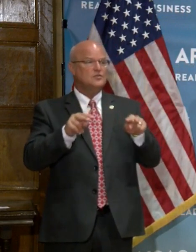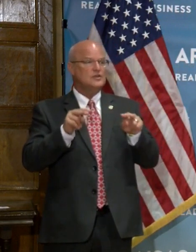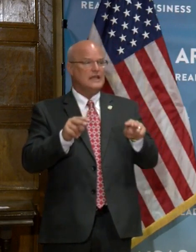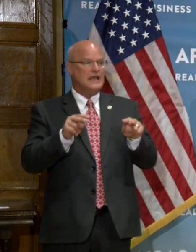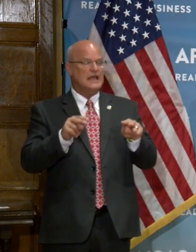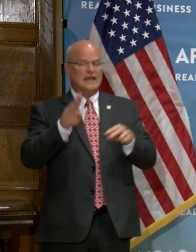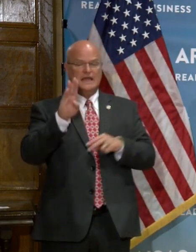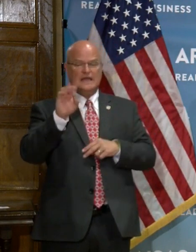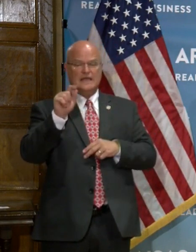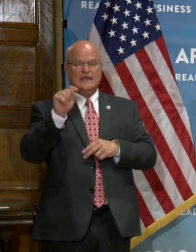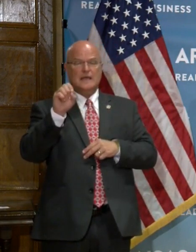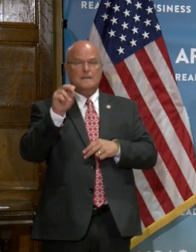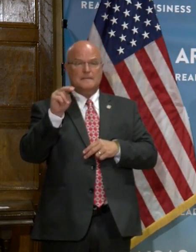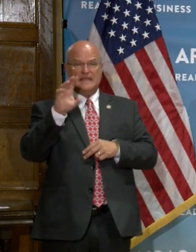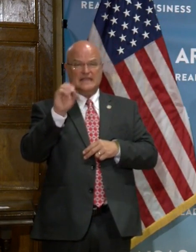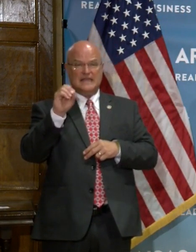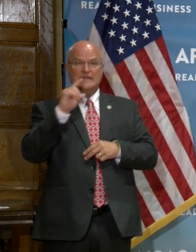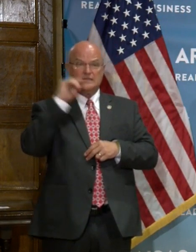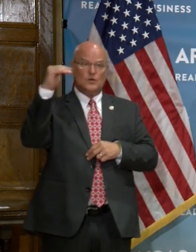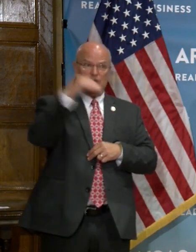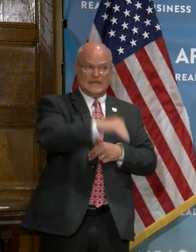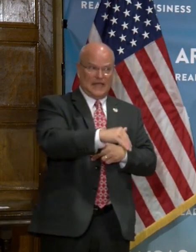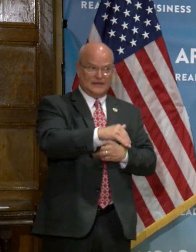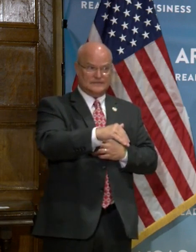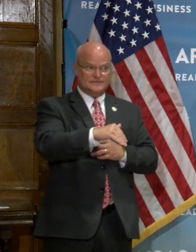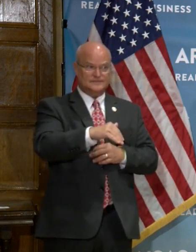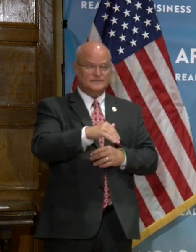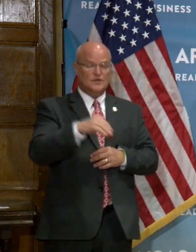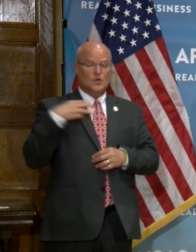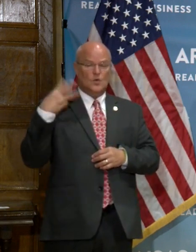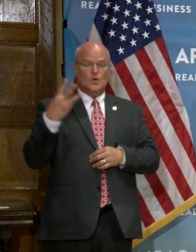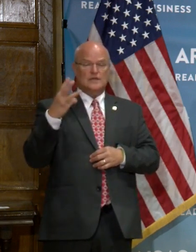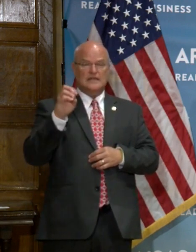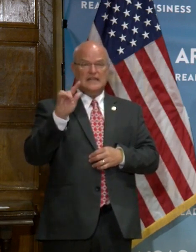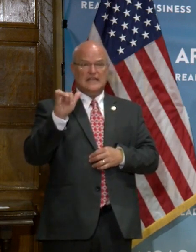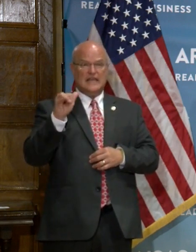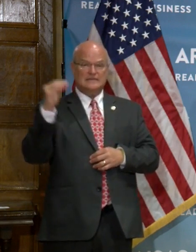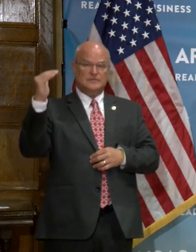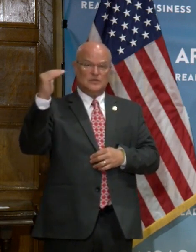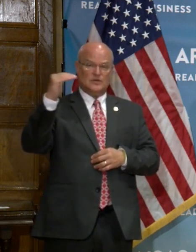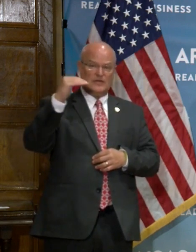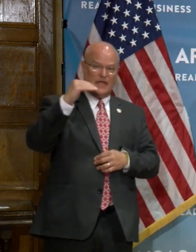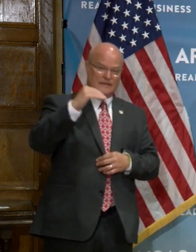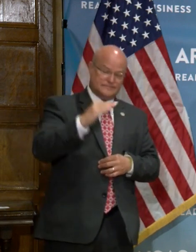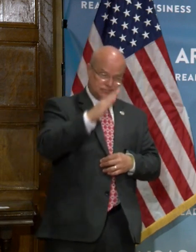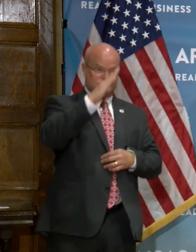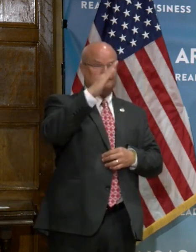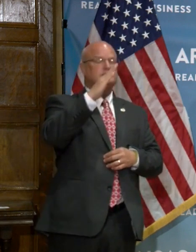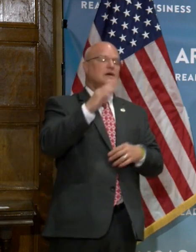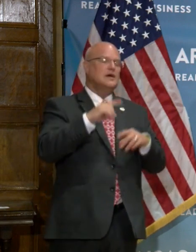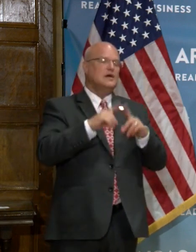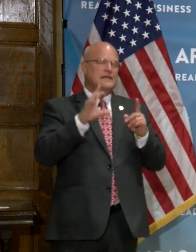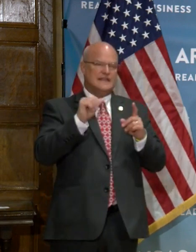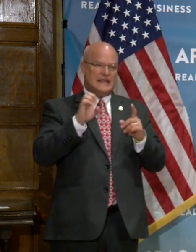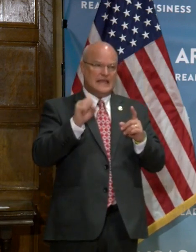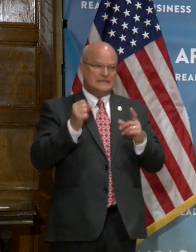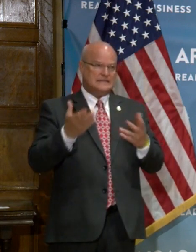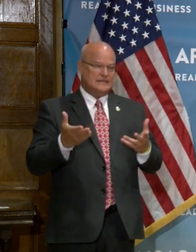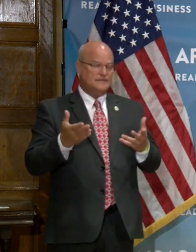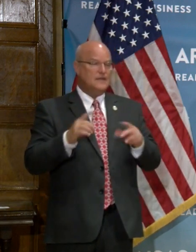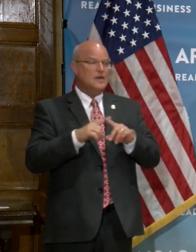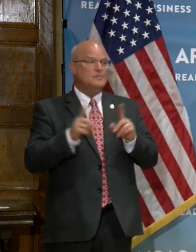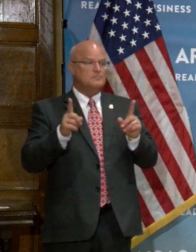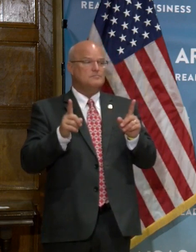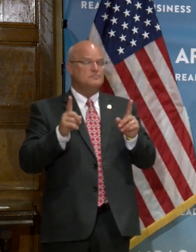at Benton County, it's clearly going down. Washington County been going down. Today is an uptick in the case there.